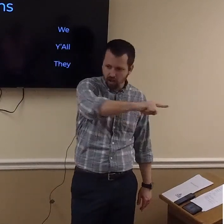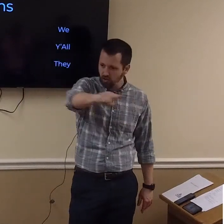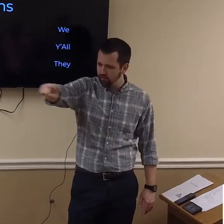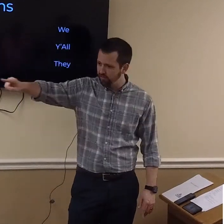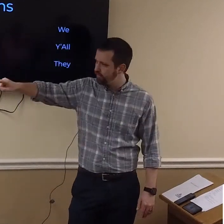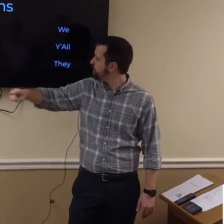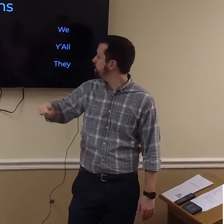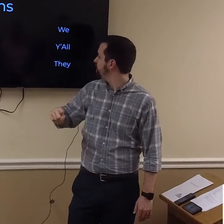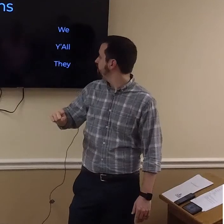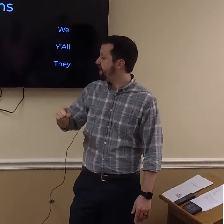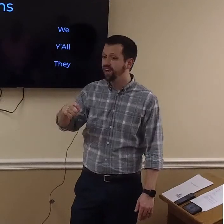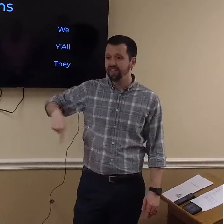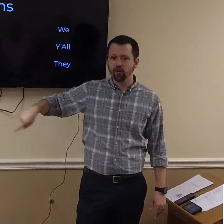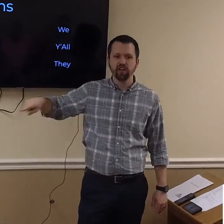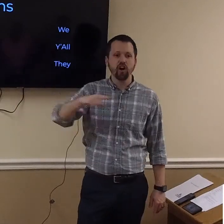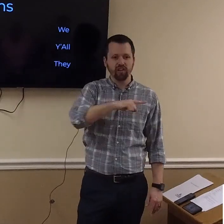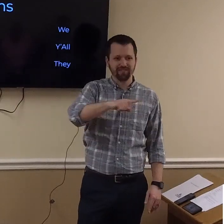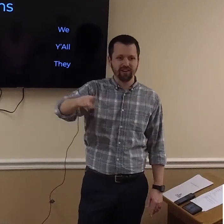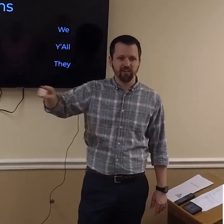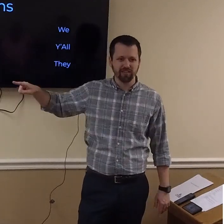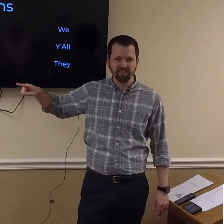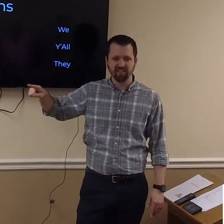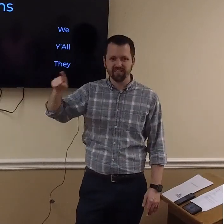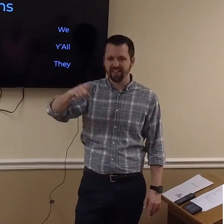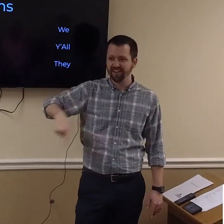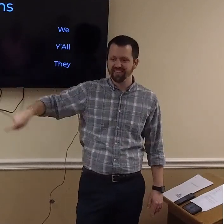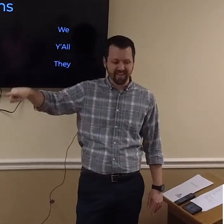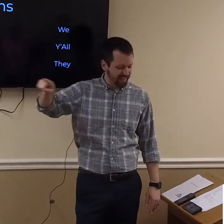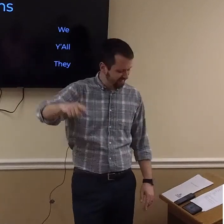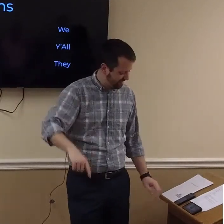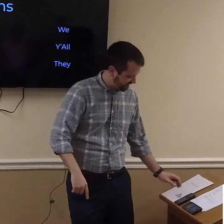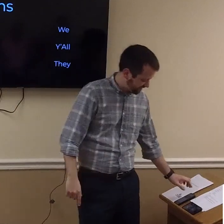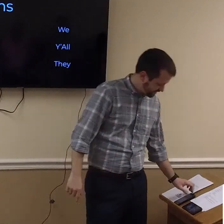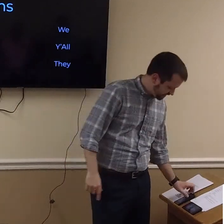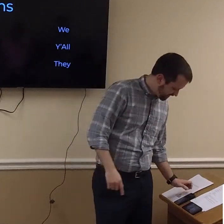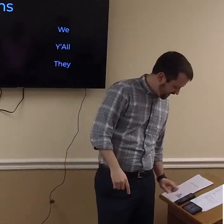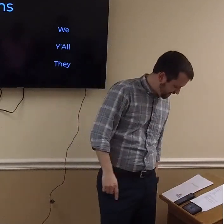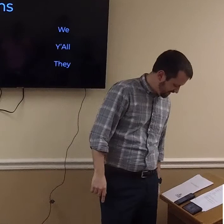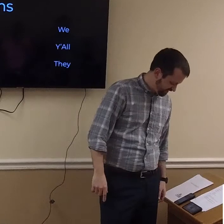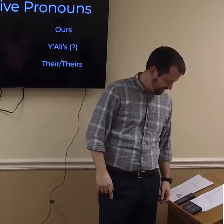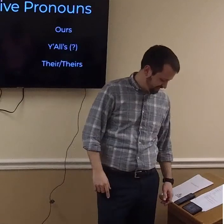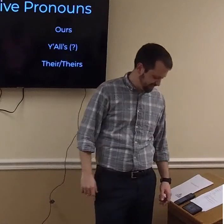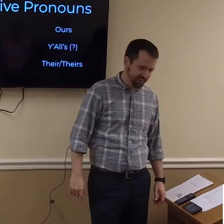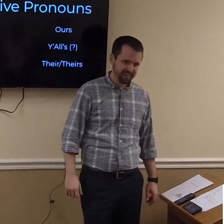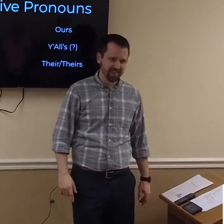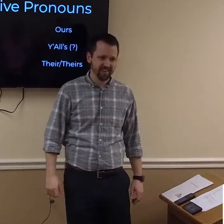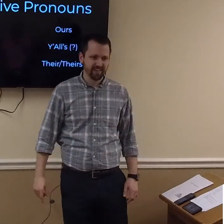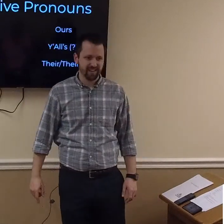y'all's is, and they, or y'all. I'm sorry, y'all's is the next slide, and they. So y'all and they,